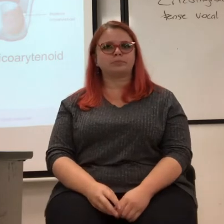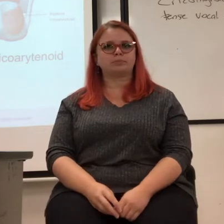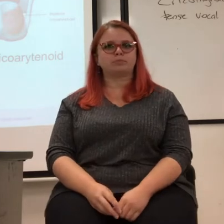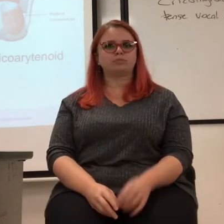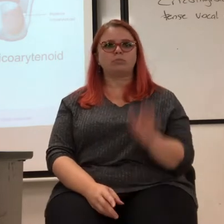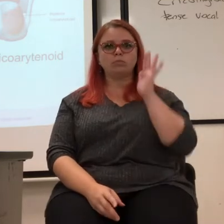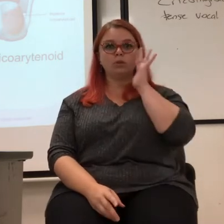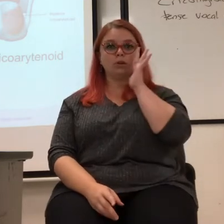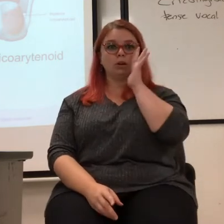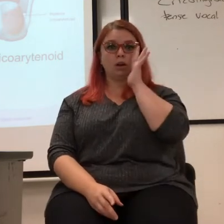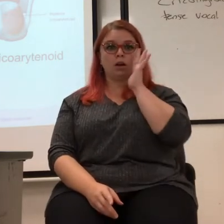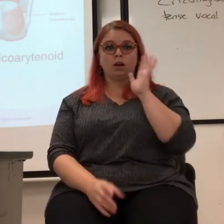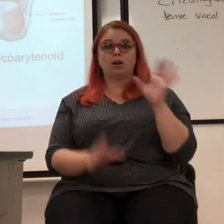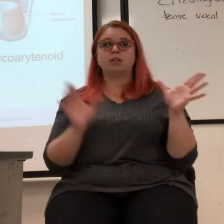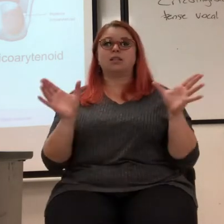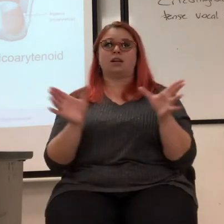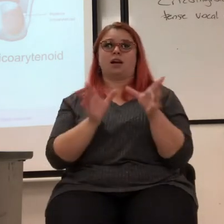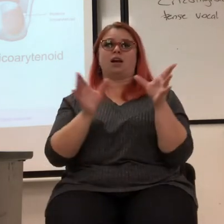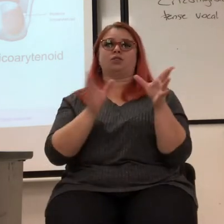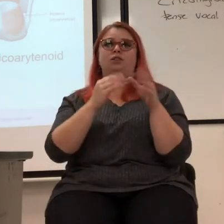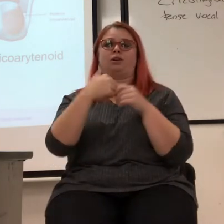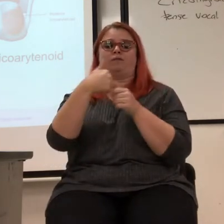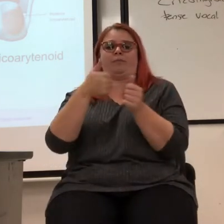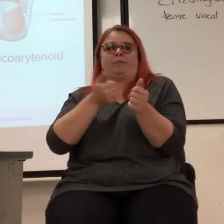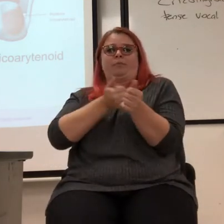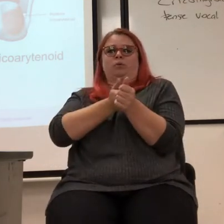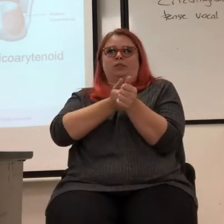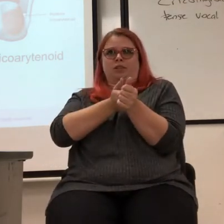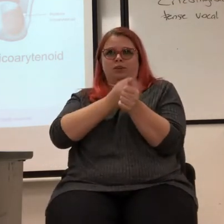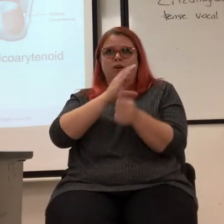The action of the posterior cricoarytenoid, I put